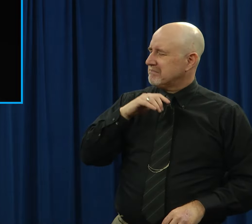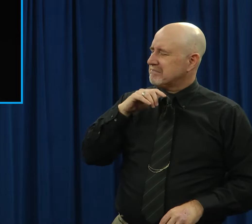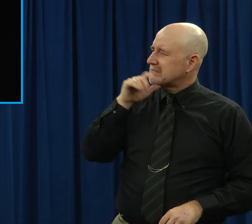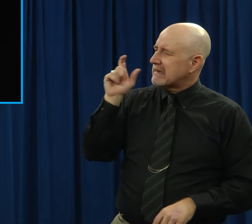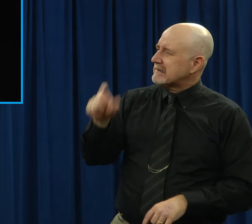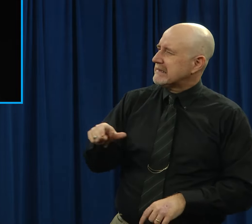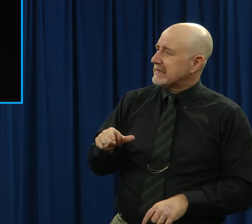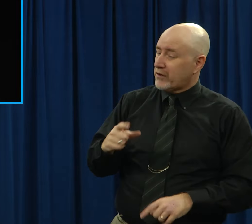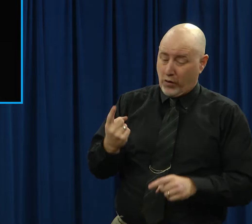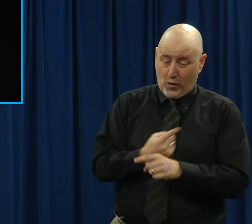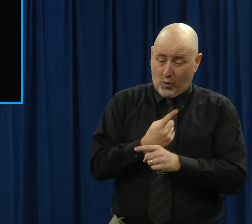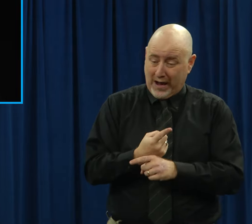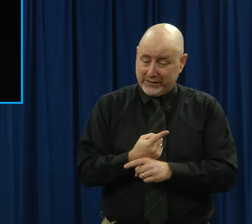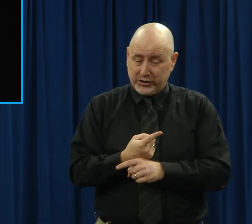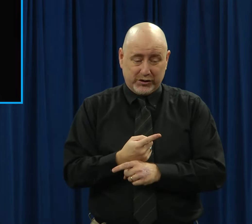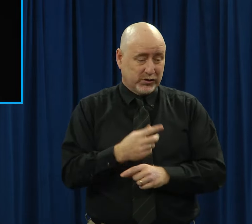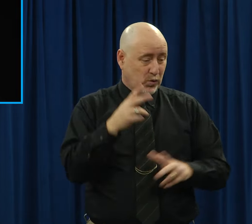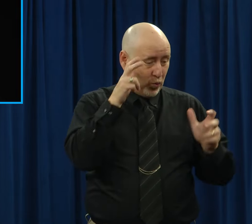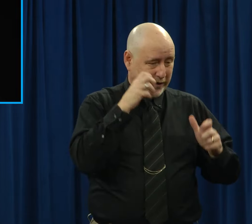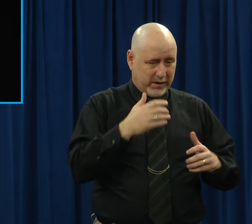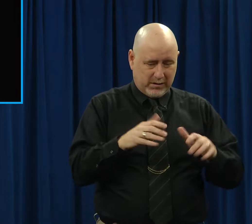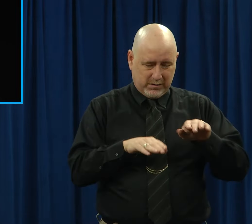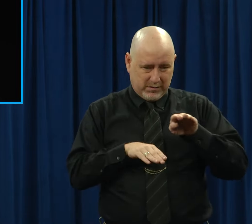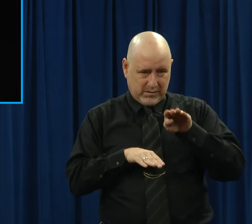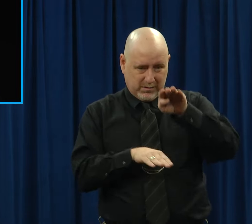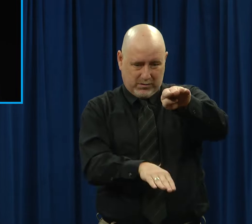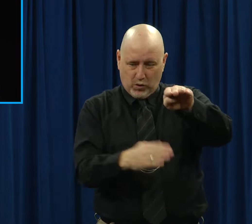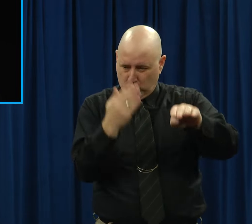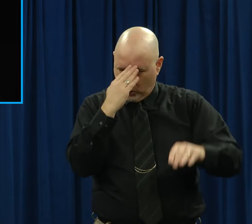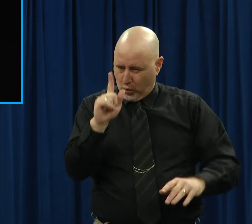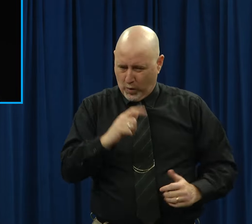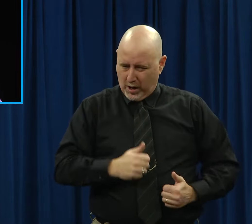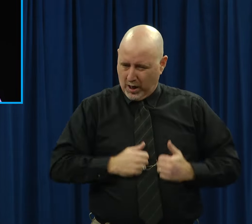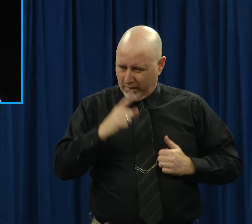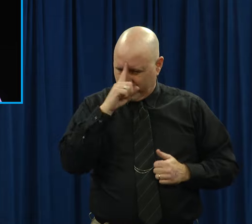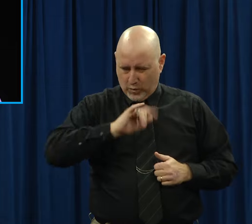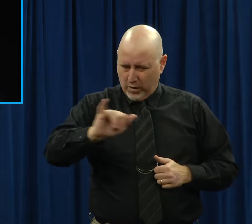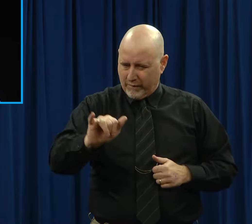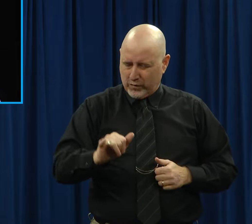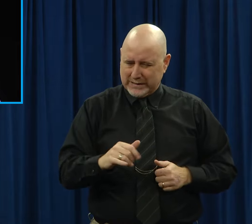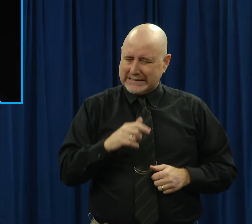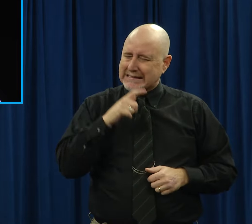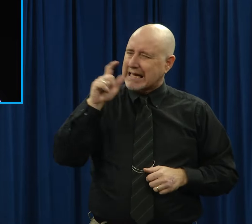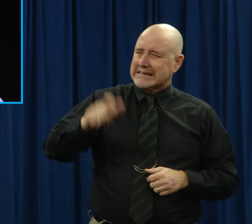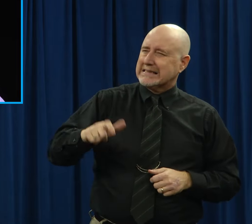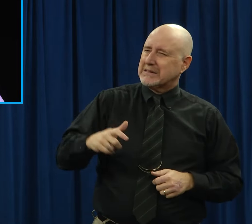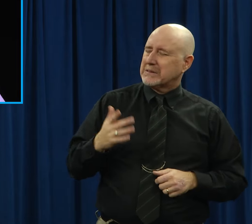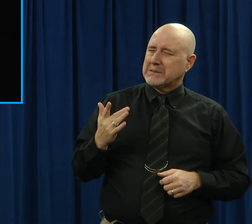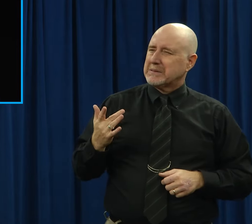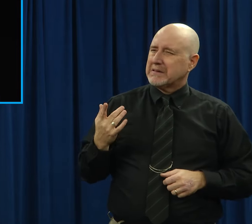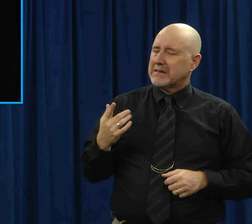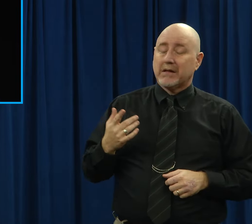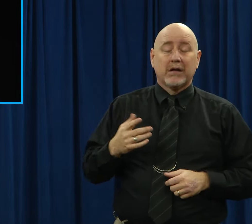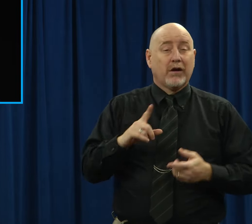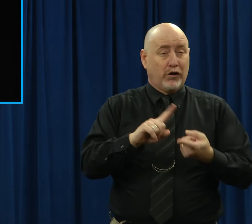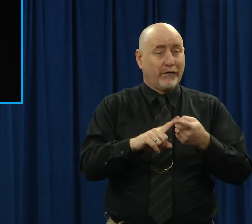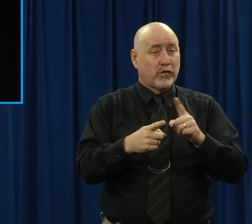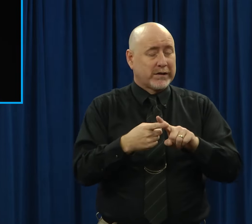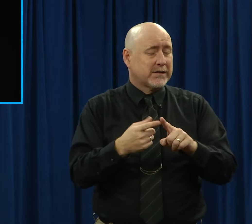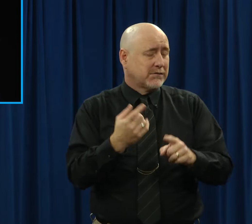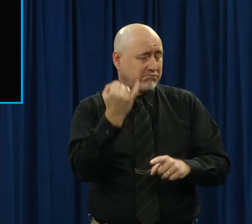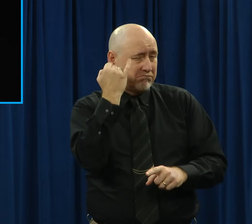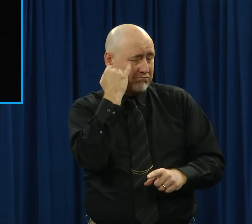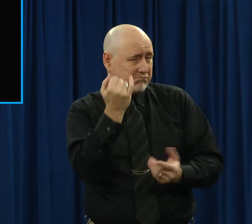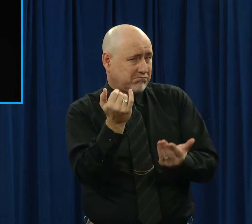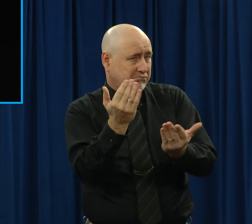rather unnecessary. Since the righteous and the wicked already know where they will spend their eternities, it seems unnecessary.